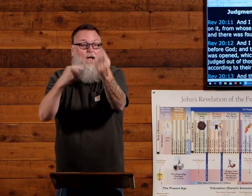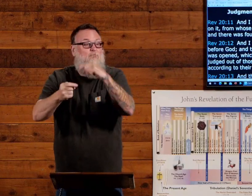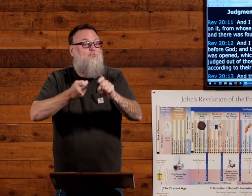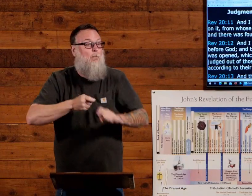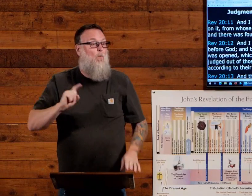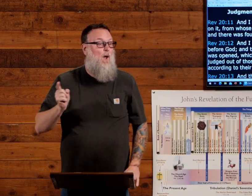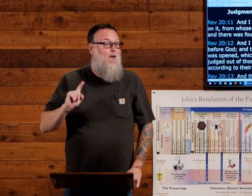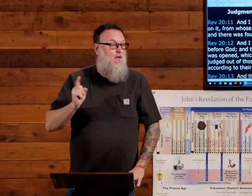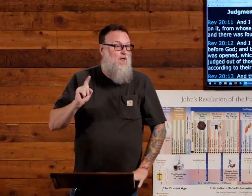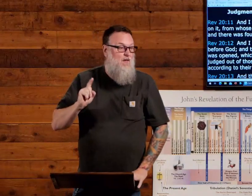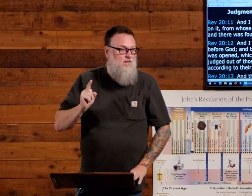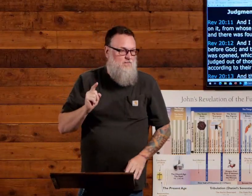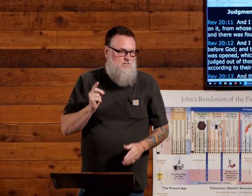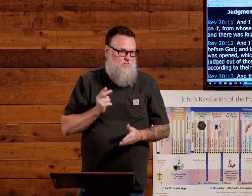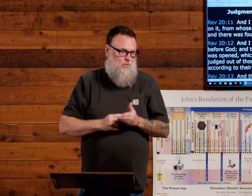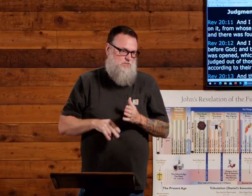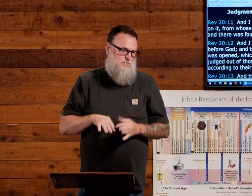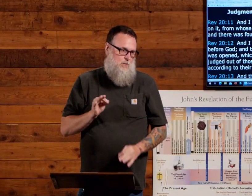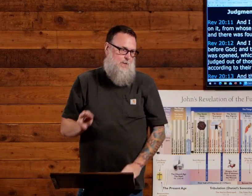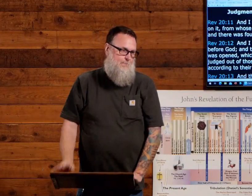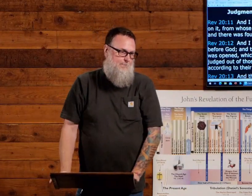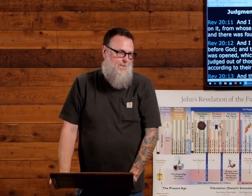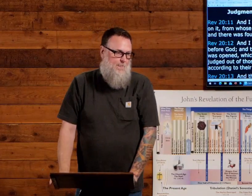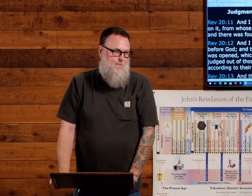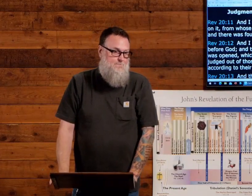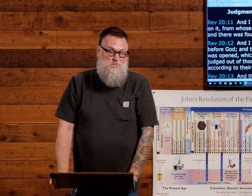prays that the Word pierces our hearts. And where does that come from? The Holy Spirit.